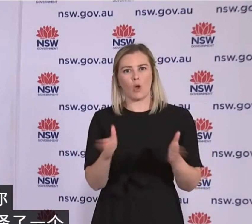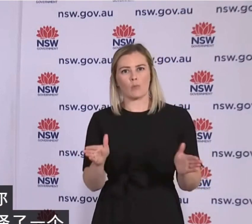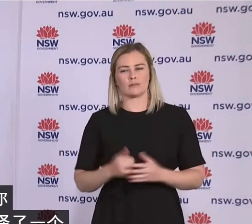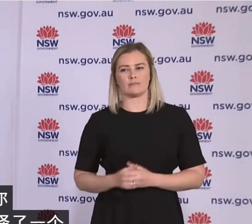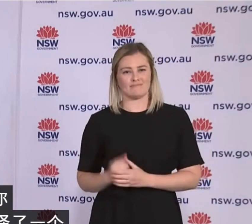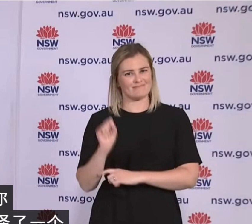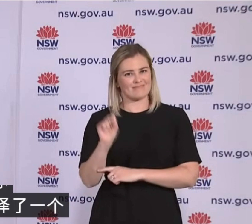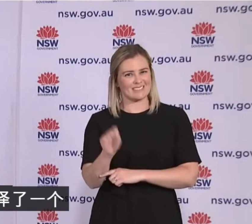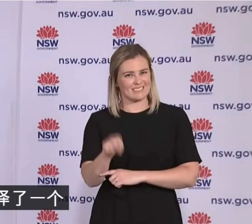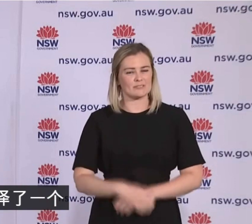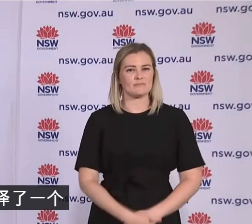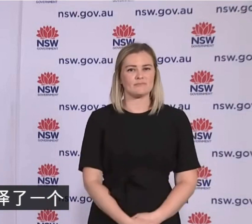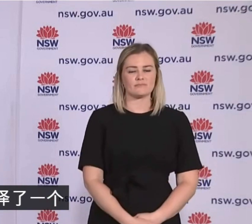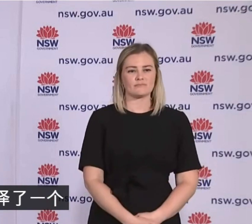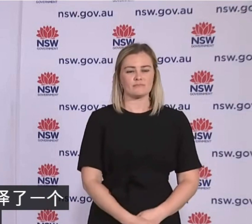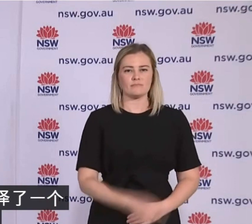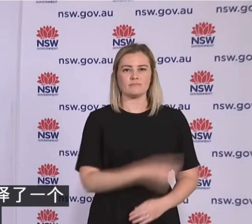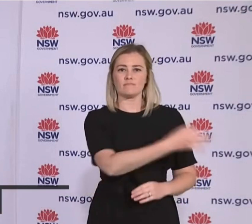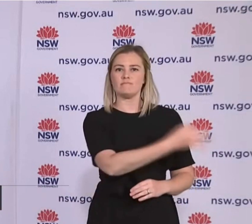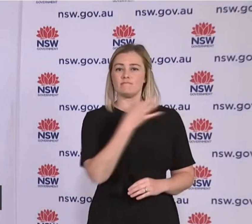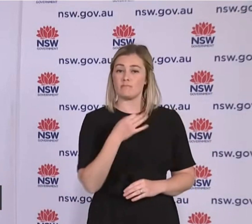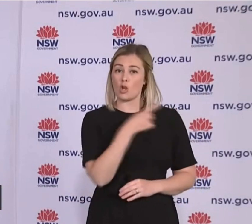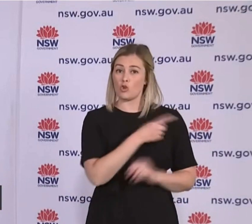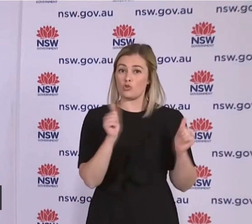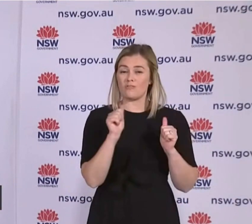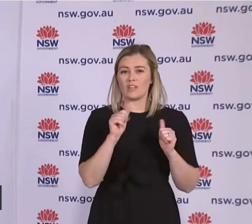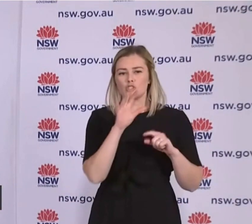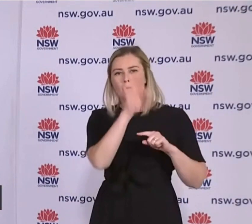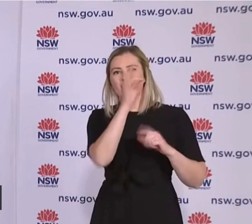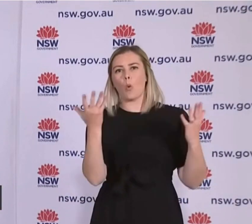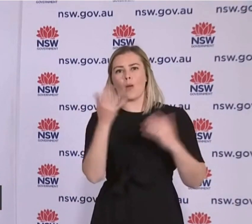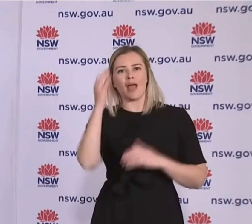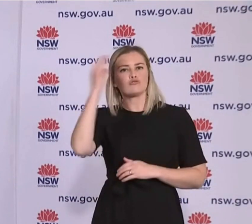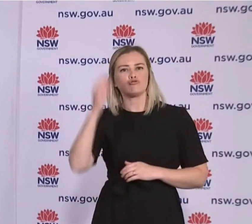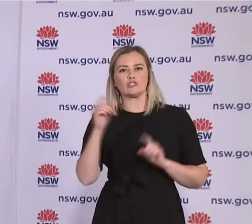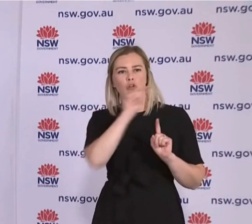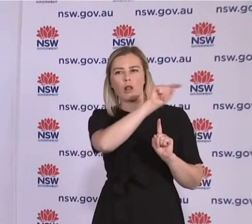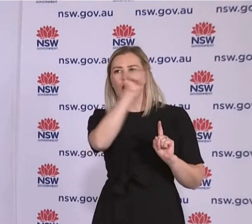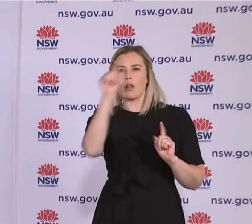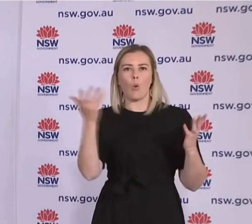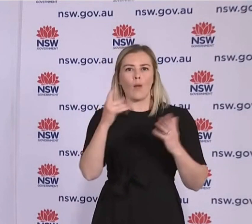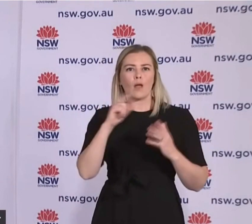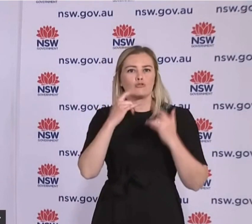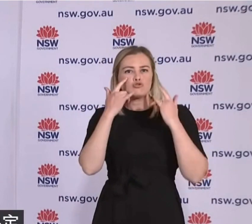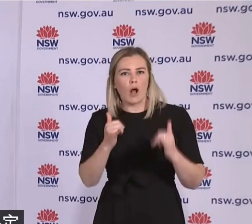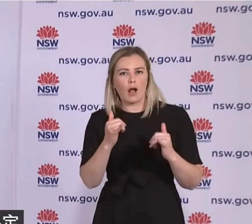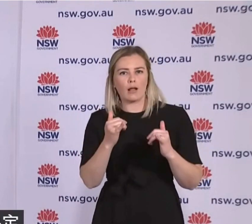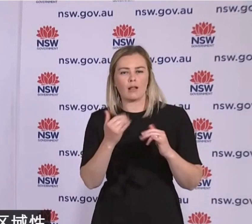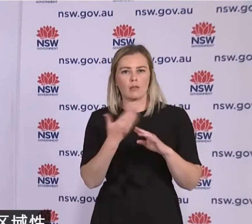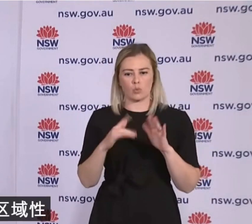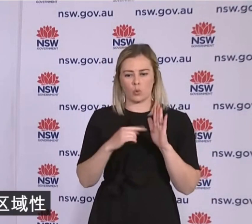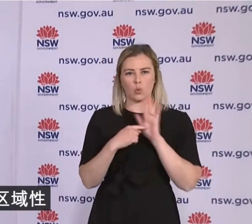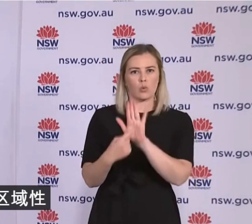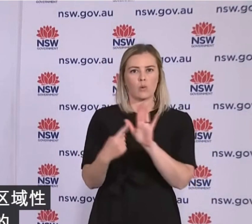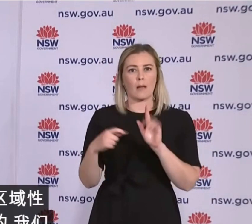for that regional trial? Will there be one in Sydney and one regionally? No. One regionally, and where will it be? We haven't decided yet on the